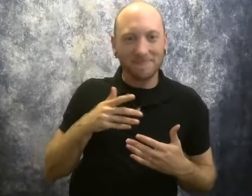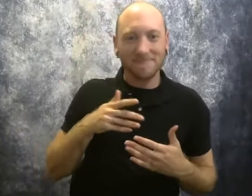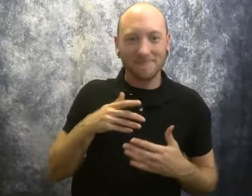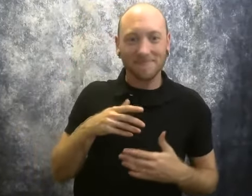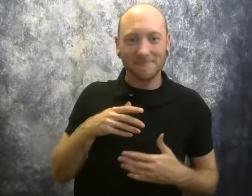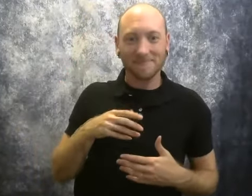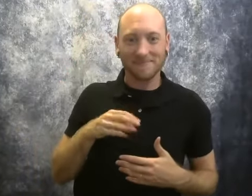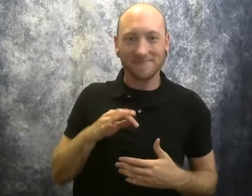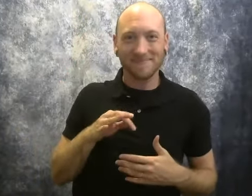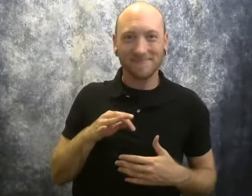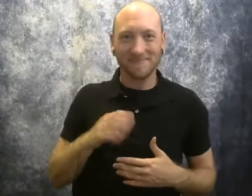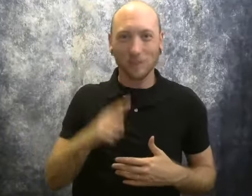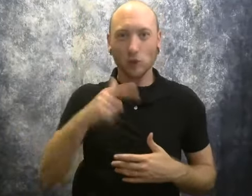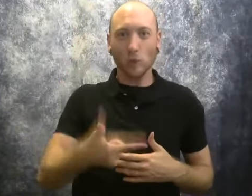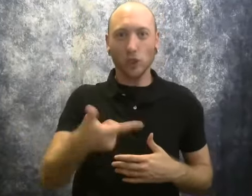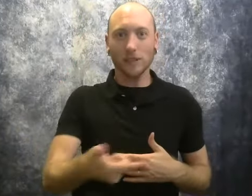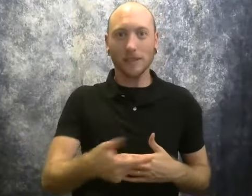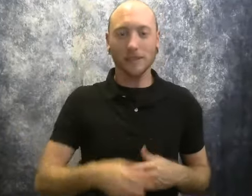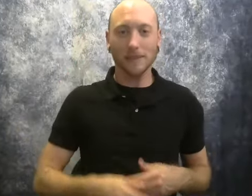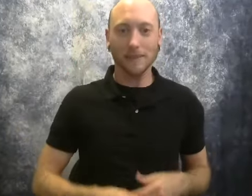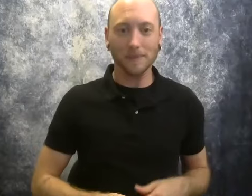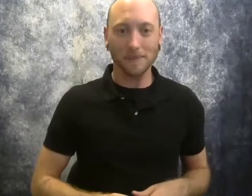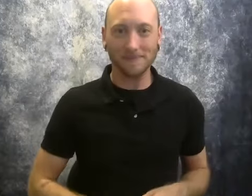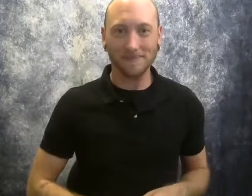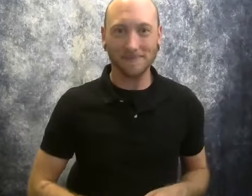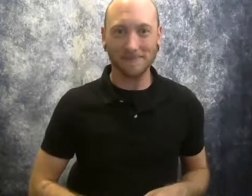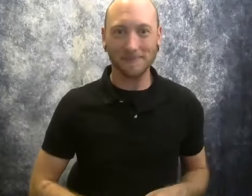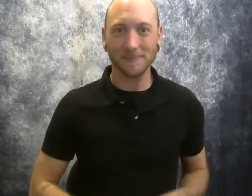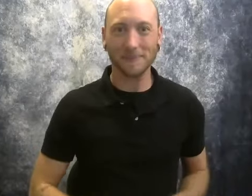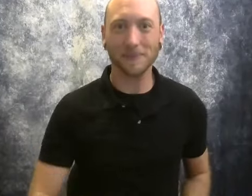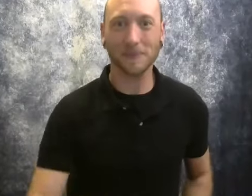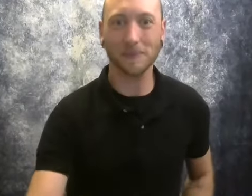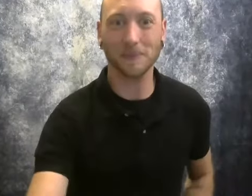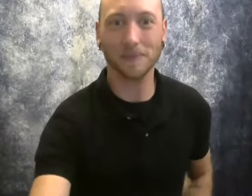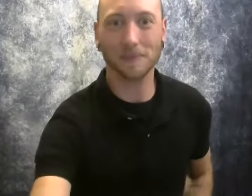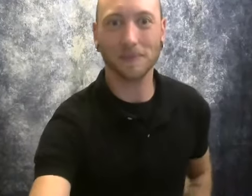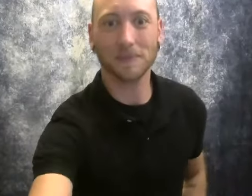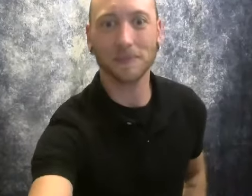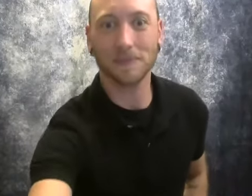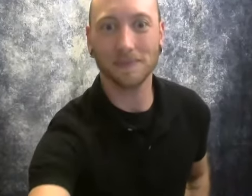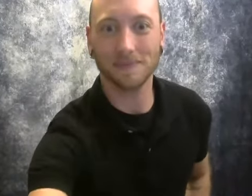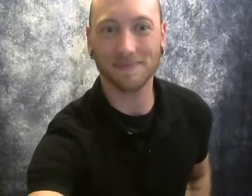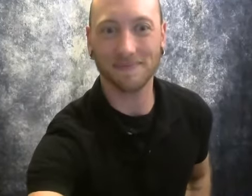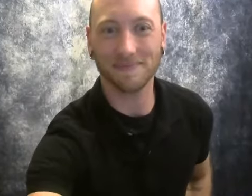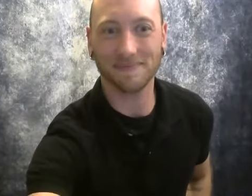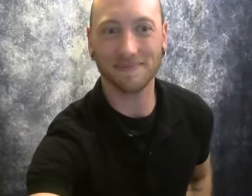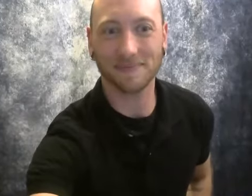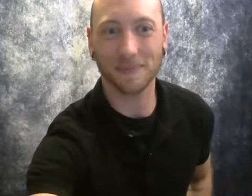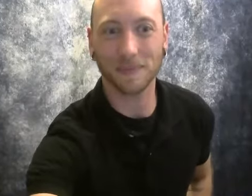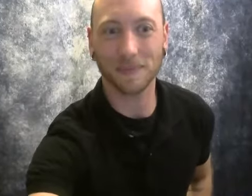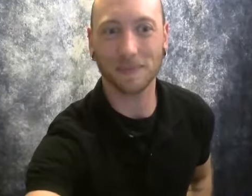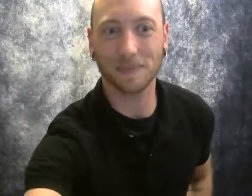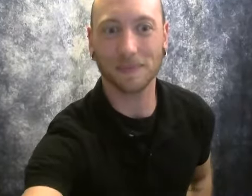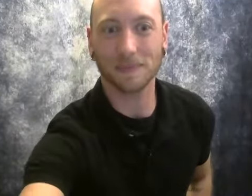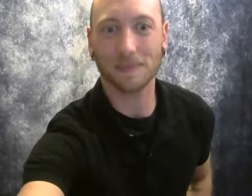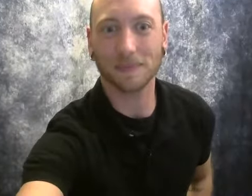it lessened. So it wasn't such a stain. It was that, like we hear sometimes in the rooms, you can look back, leave the door ajar, and have a wee look,